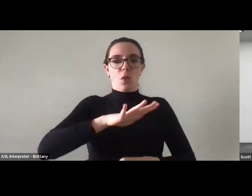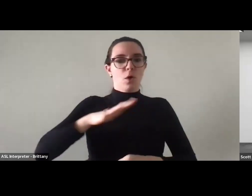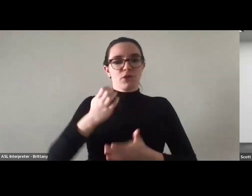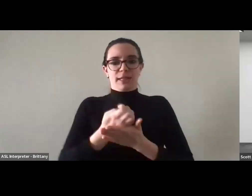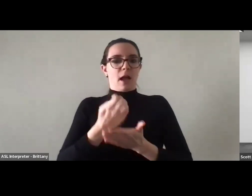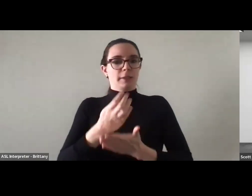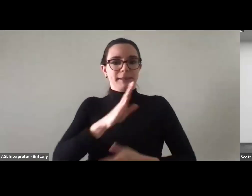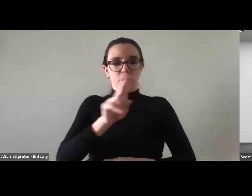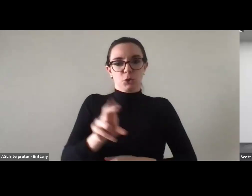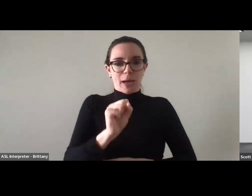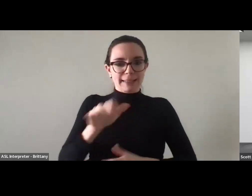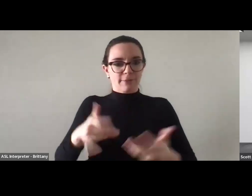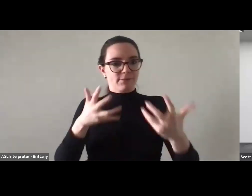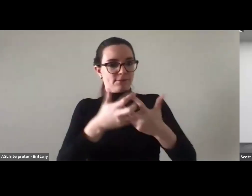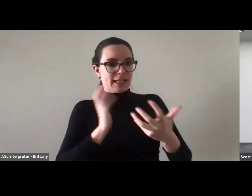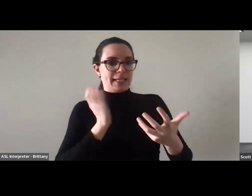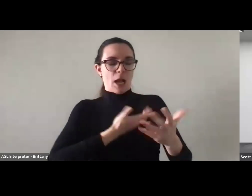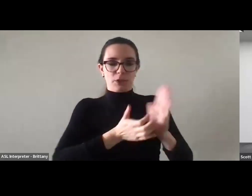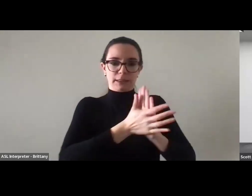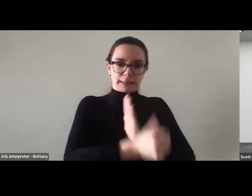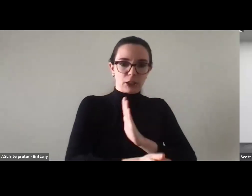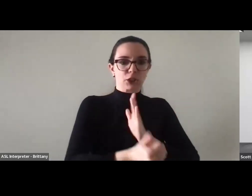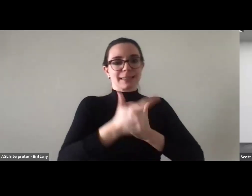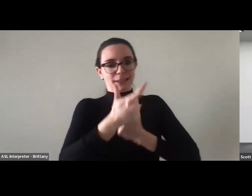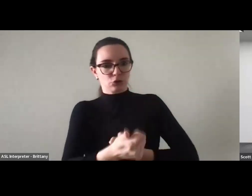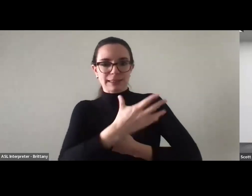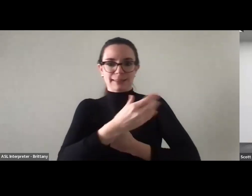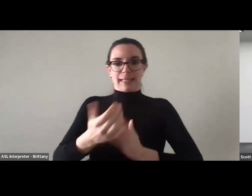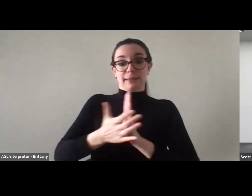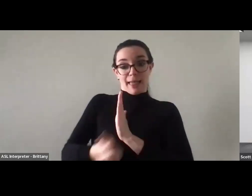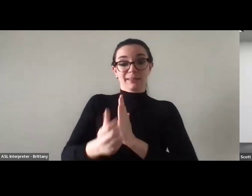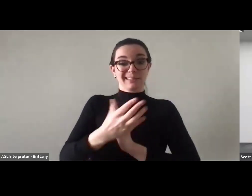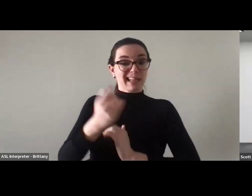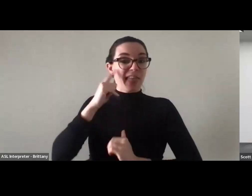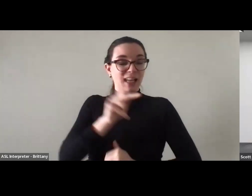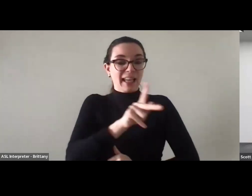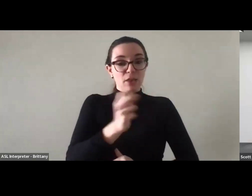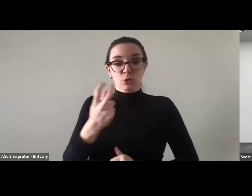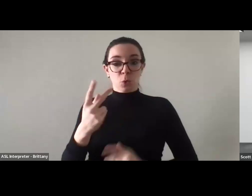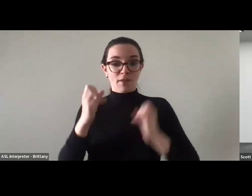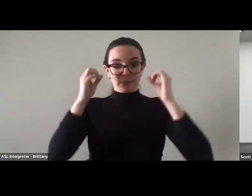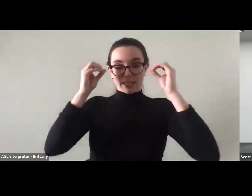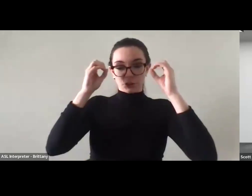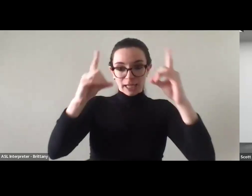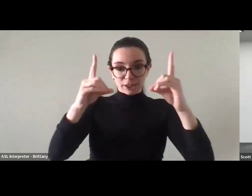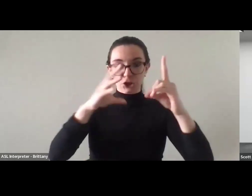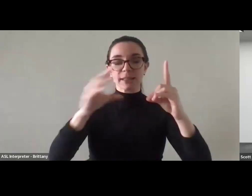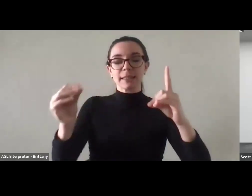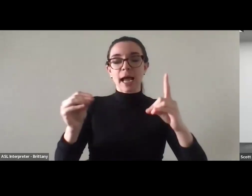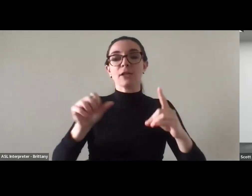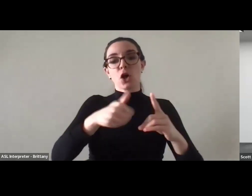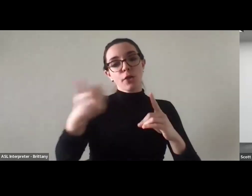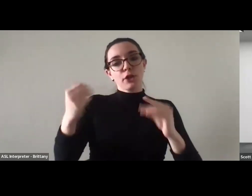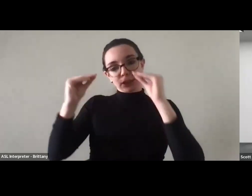our skills, interests, strengths, and talents. And yes, I think that the K-12 system and systems beyond K-12